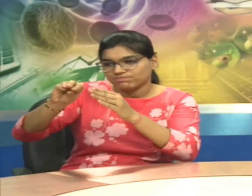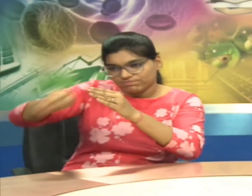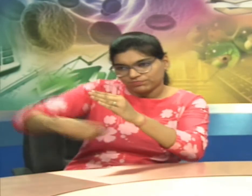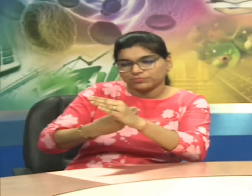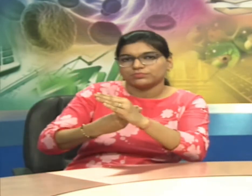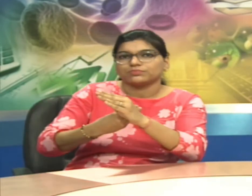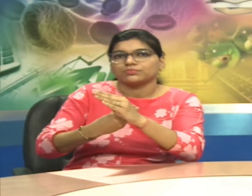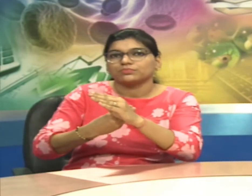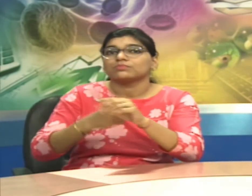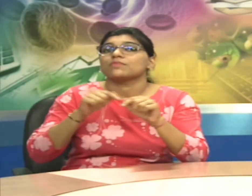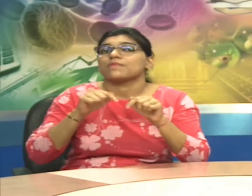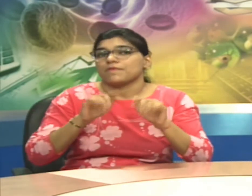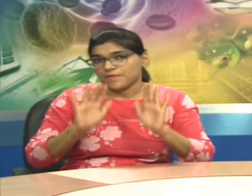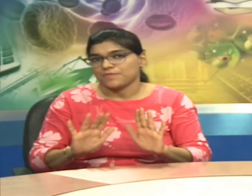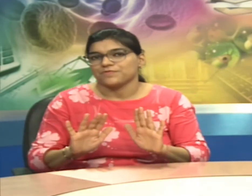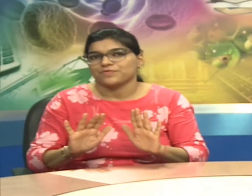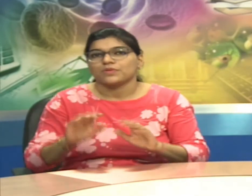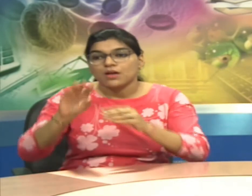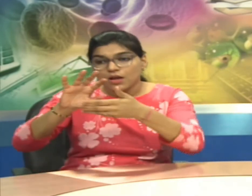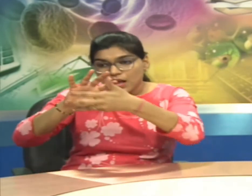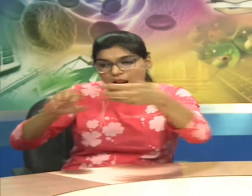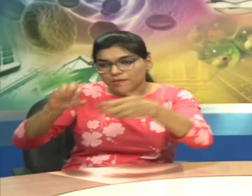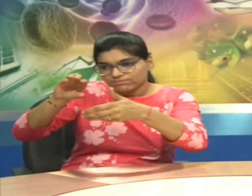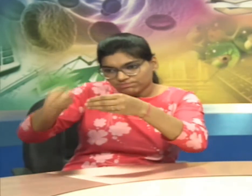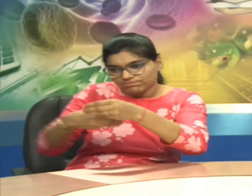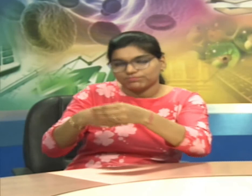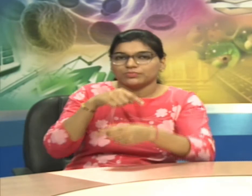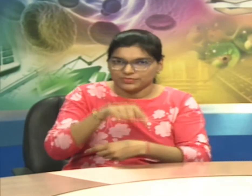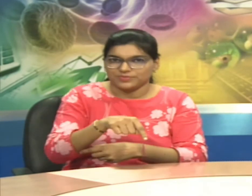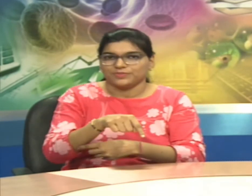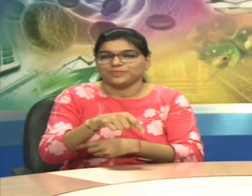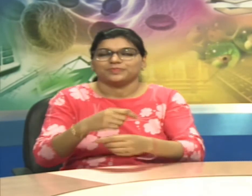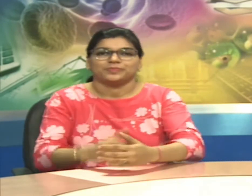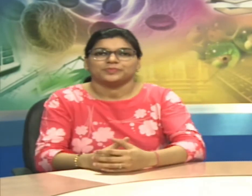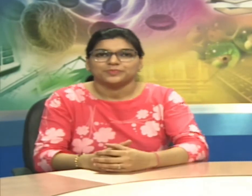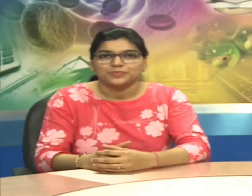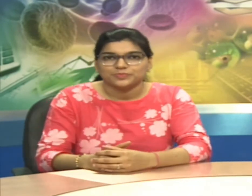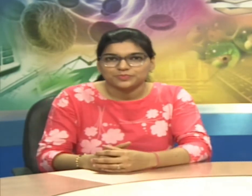use them, and when you will repay it, bank firstly cuts its amount.